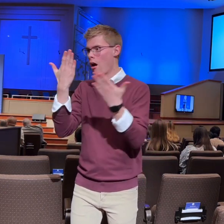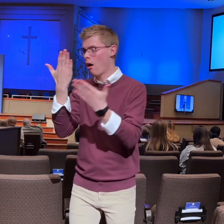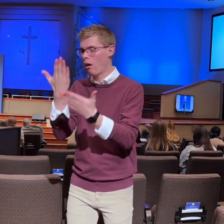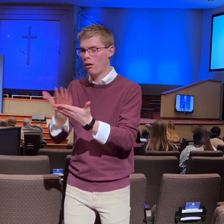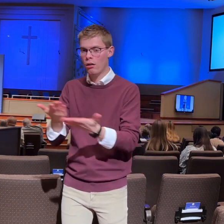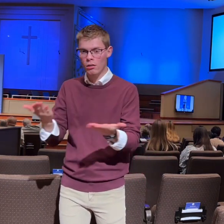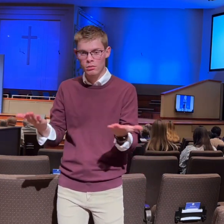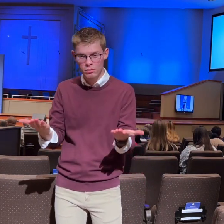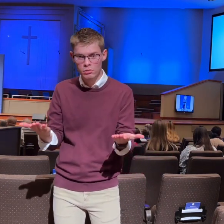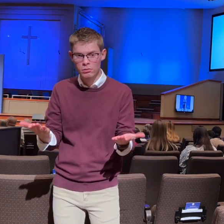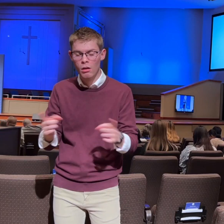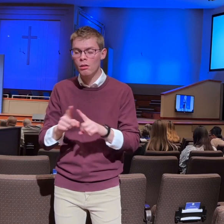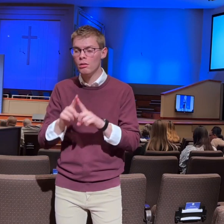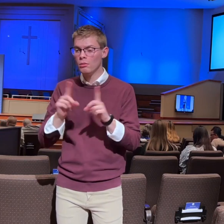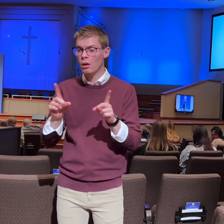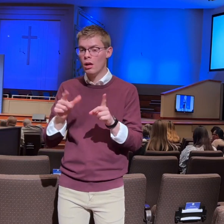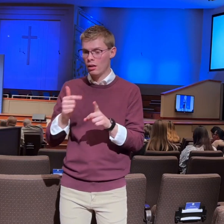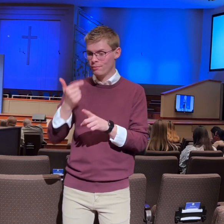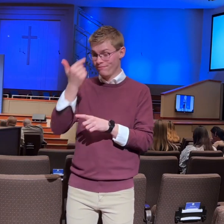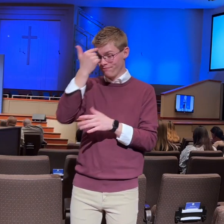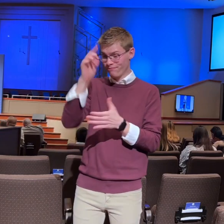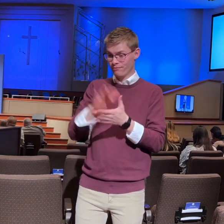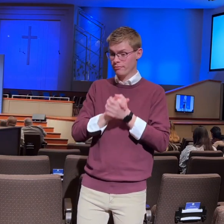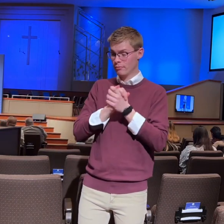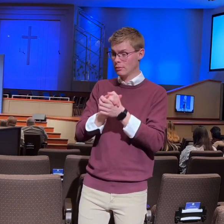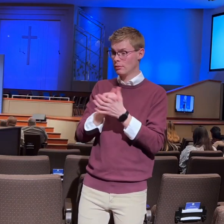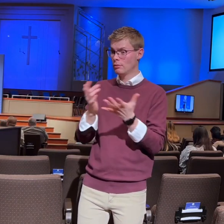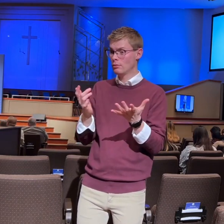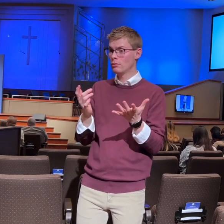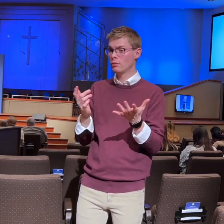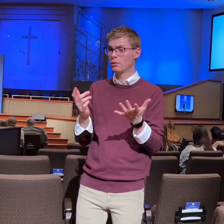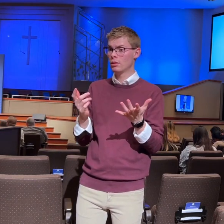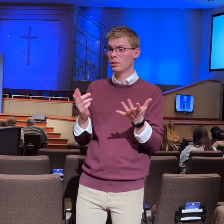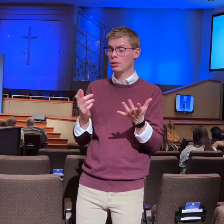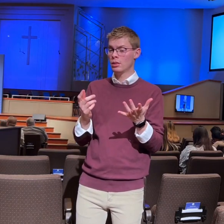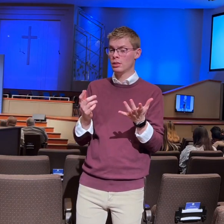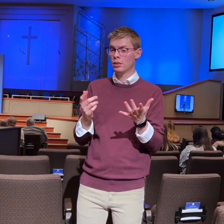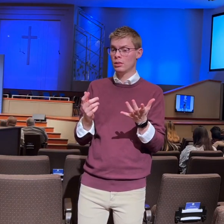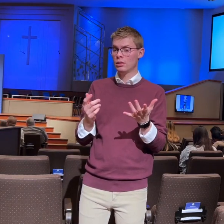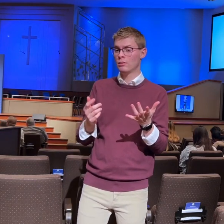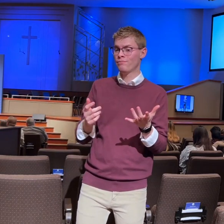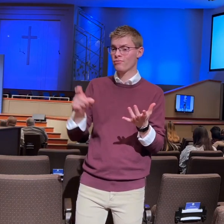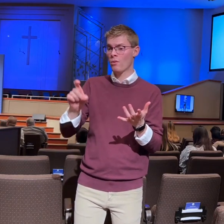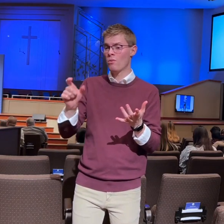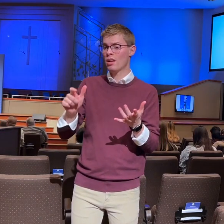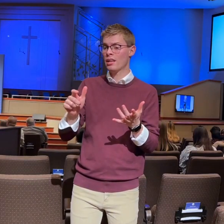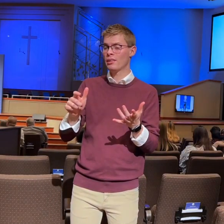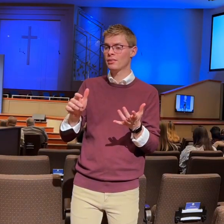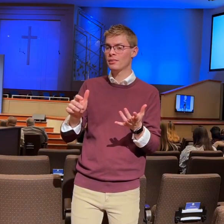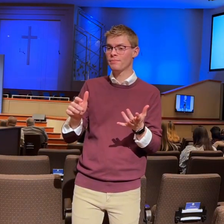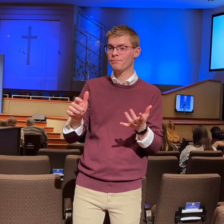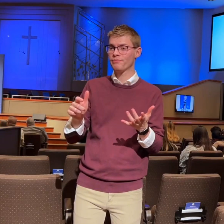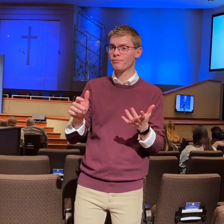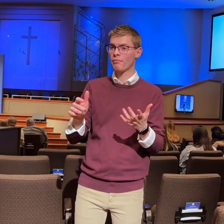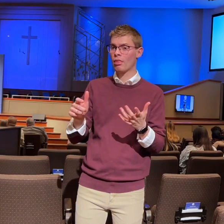But I believe the first step probably is a choice to not listen to the word of God.